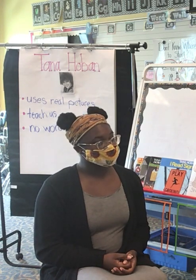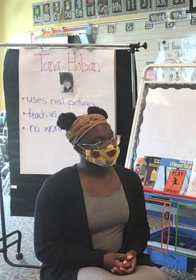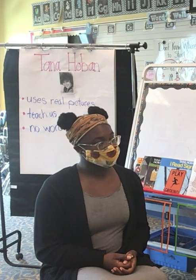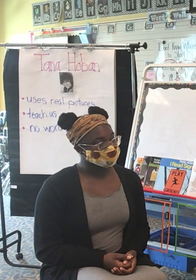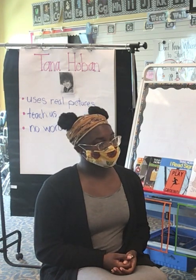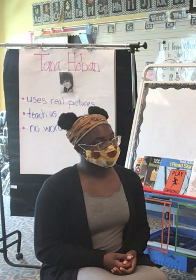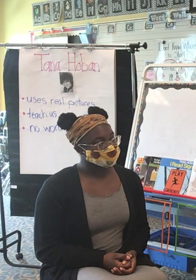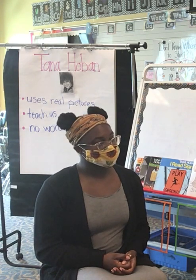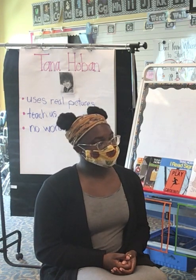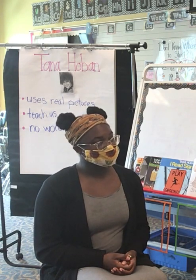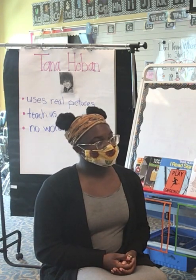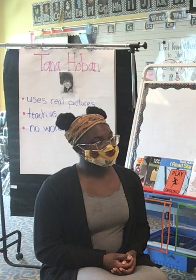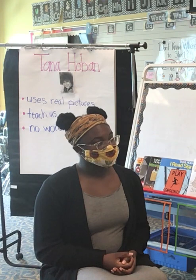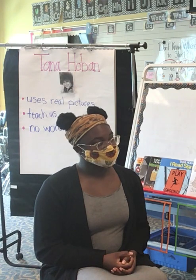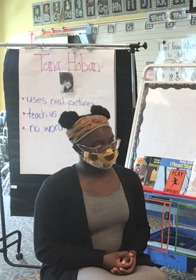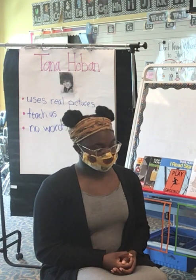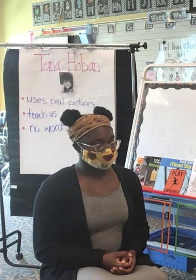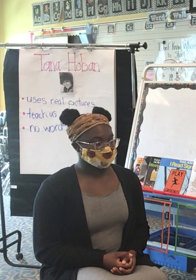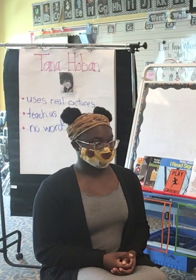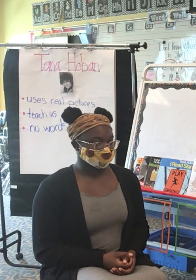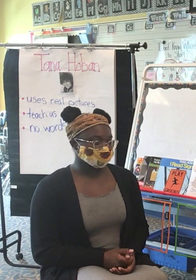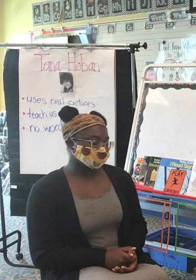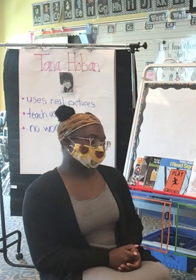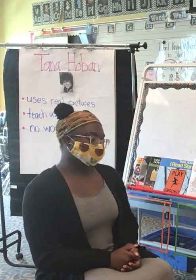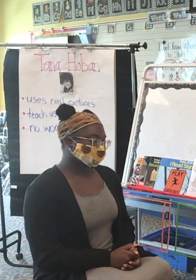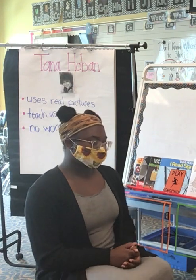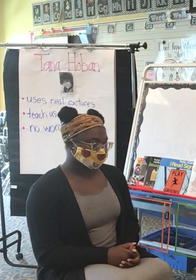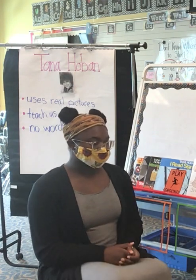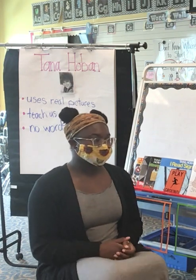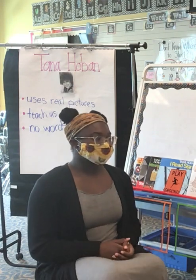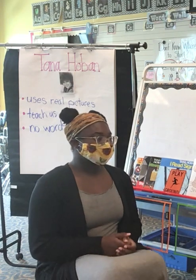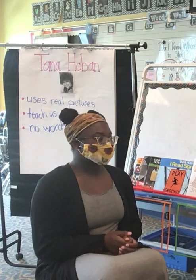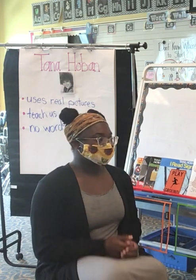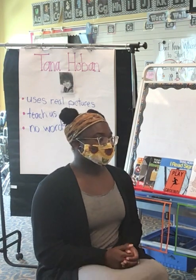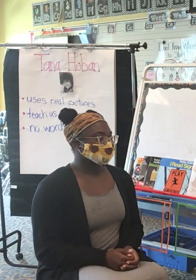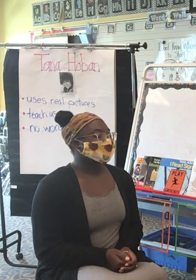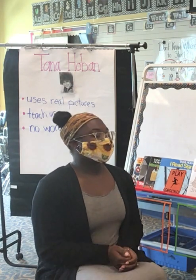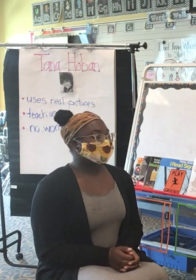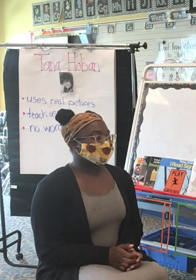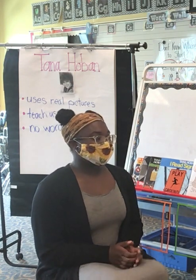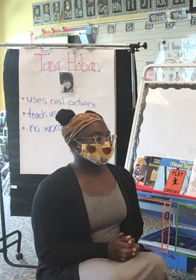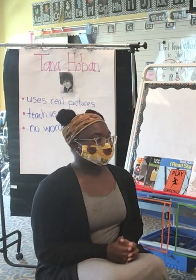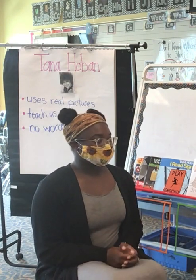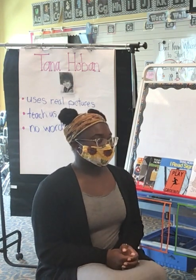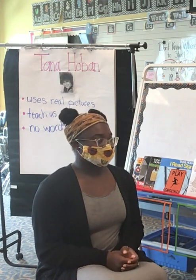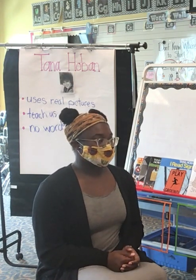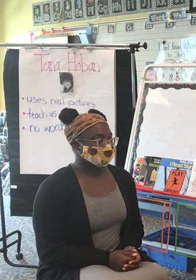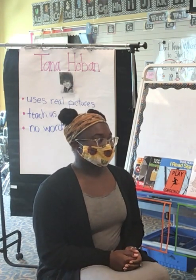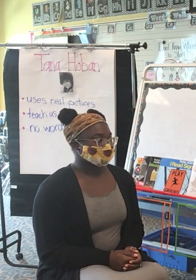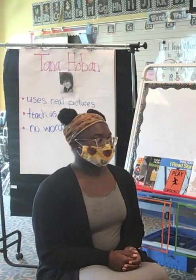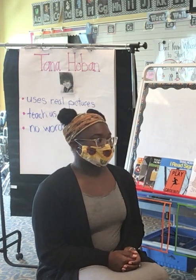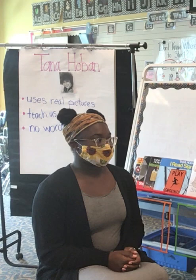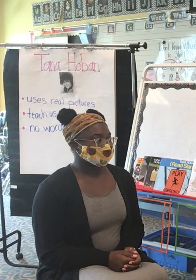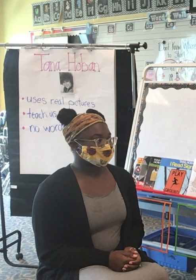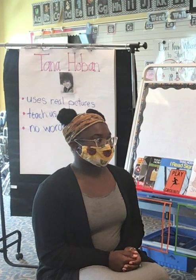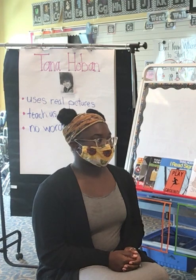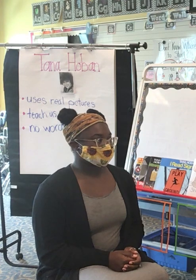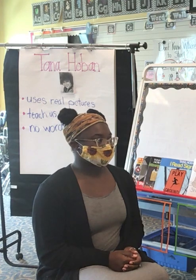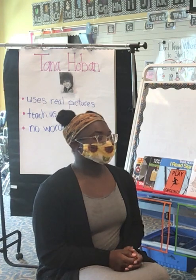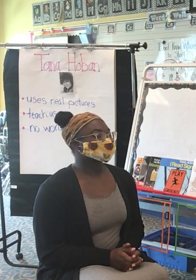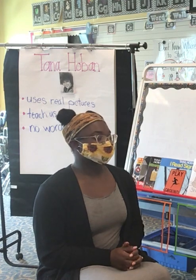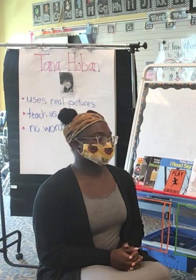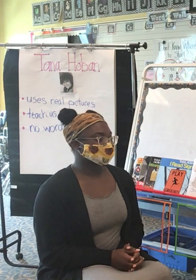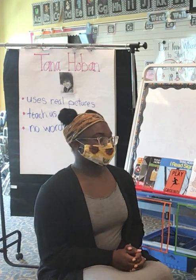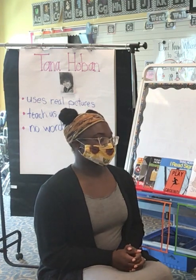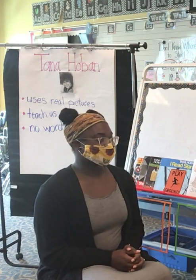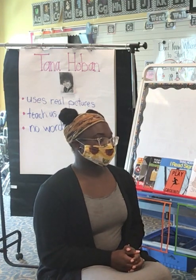is and point and you will say the sound. Okay, are you ready? Yep. Letter is A. I forgot to point. Let's start